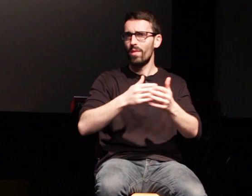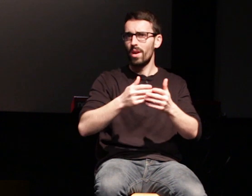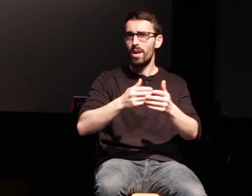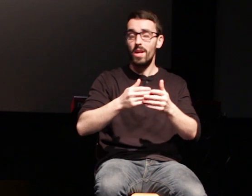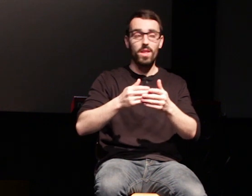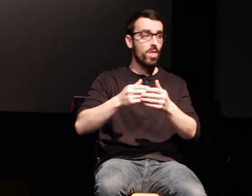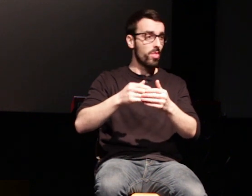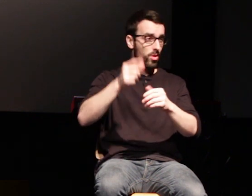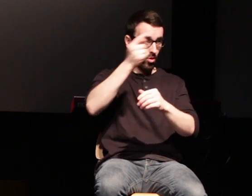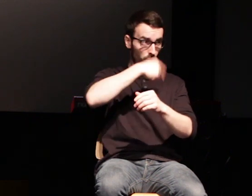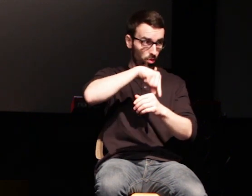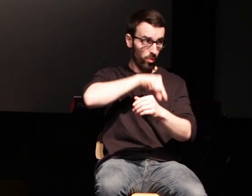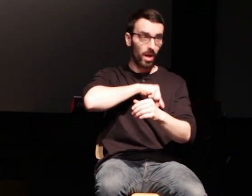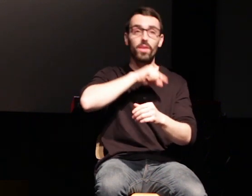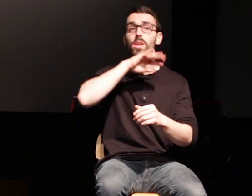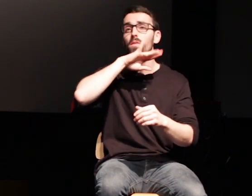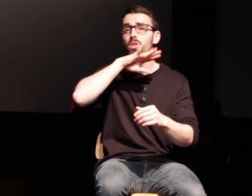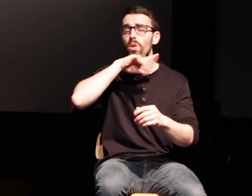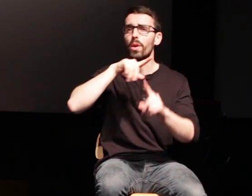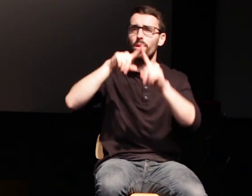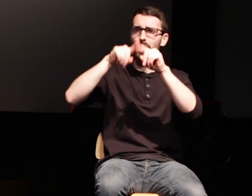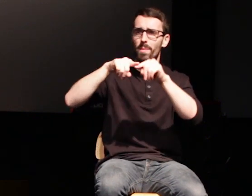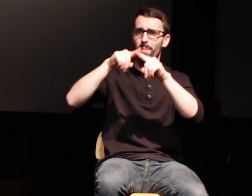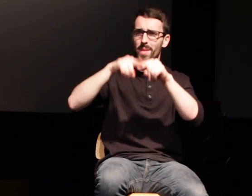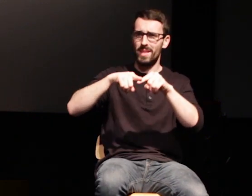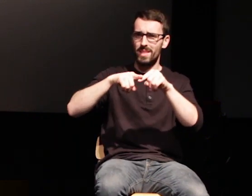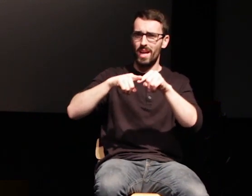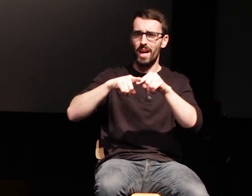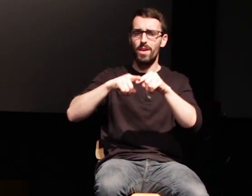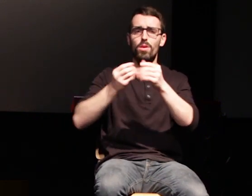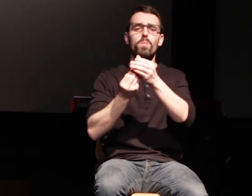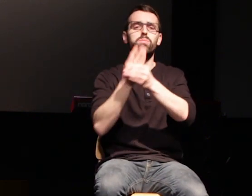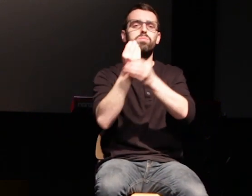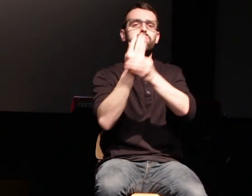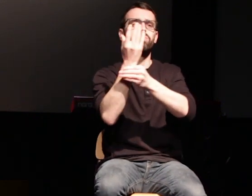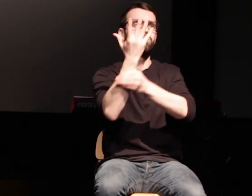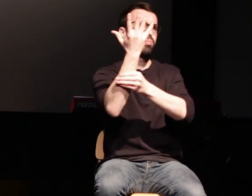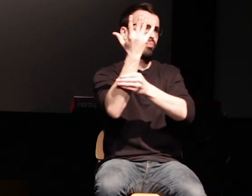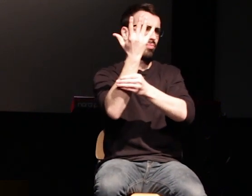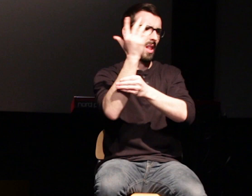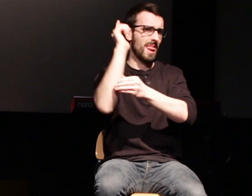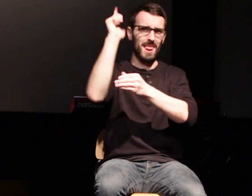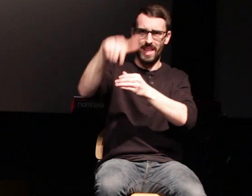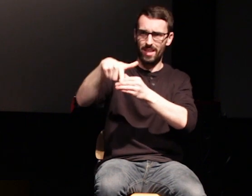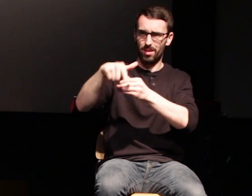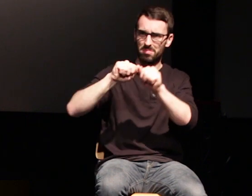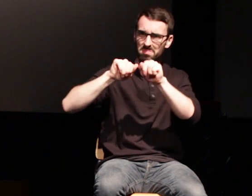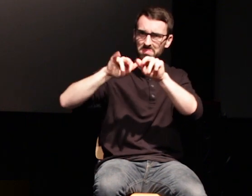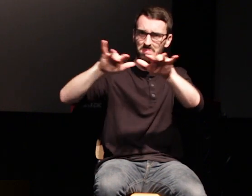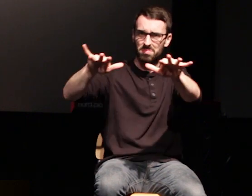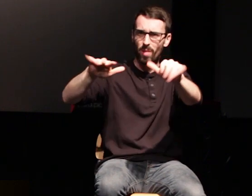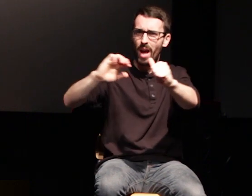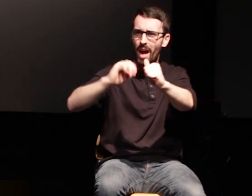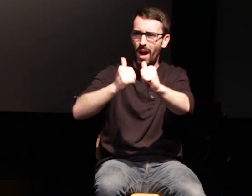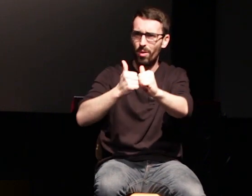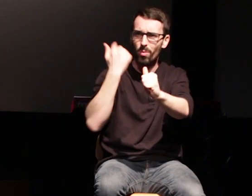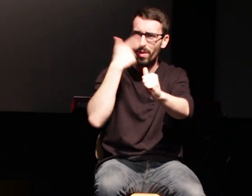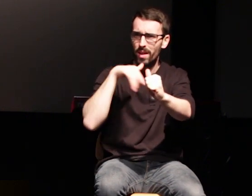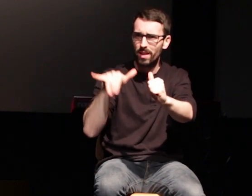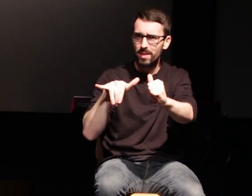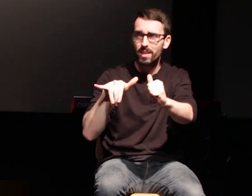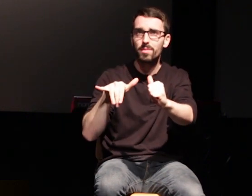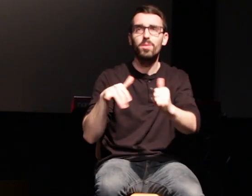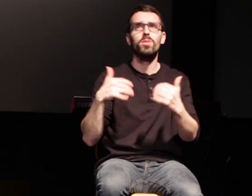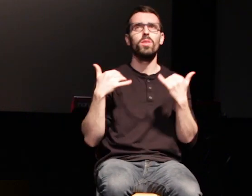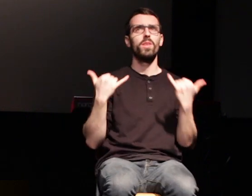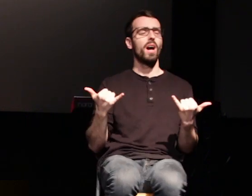is determined by what it produces. So can I ask a better question? Because I think a lot of us, we have a temptation to